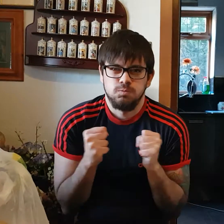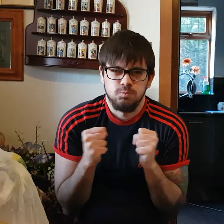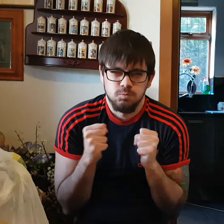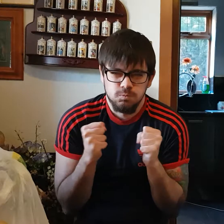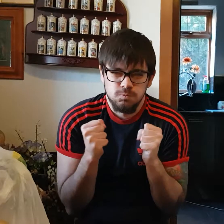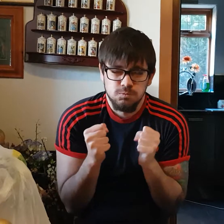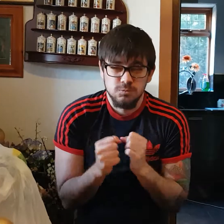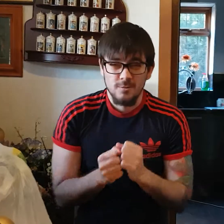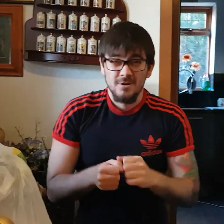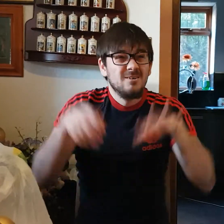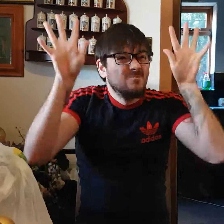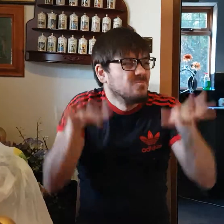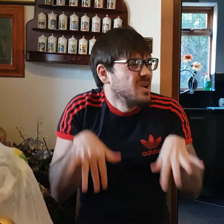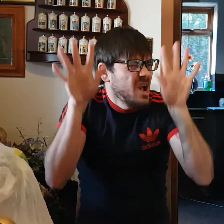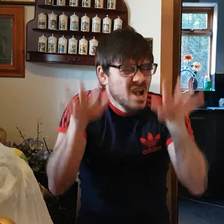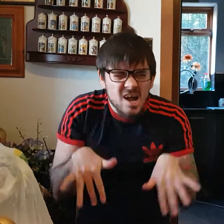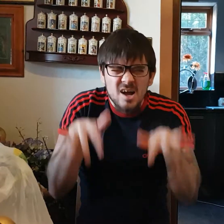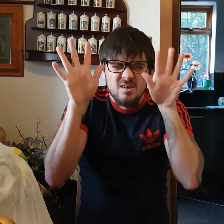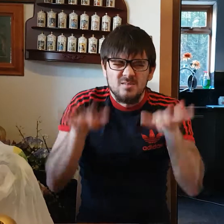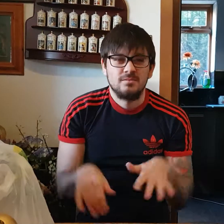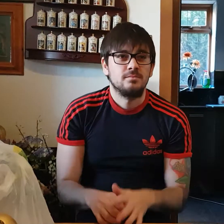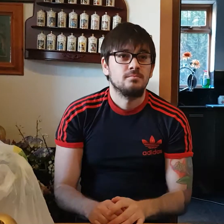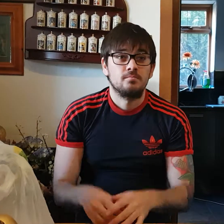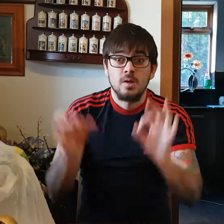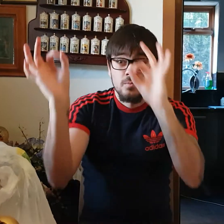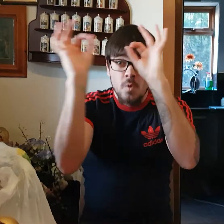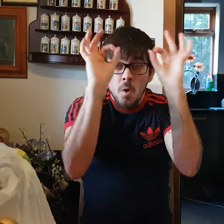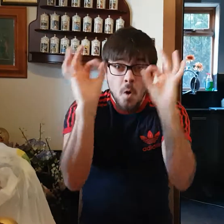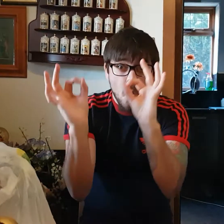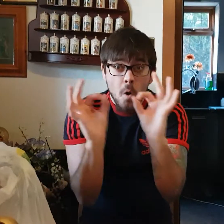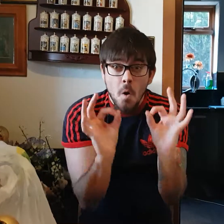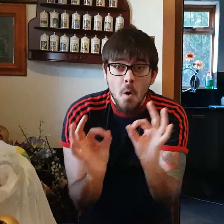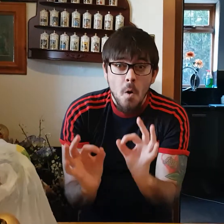So when I flew home, it was absolutely freezing. It was raining.